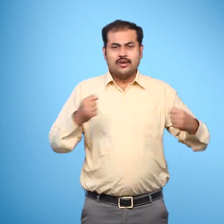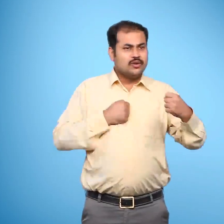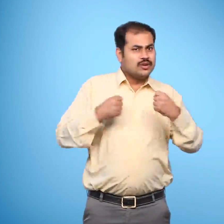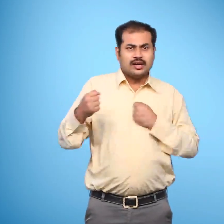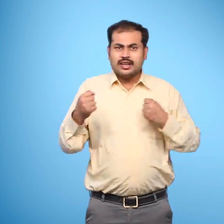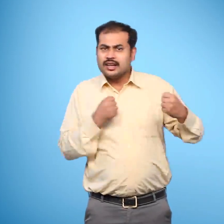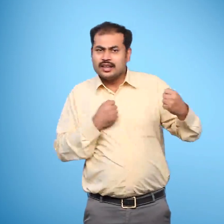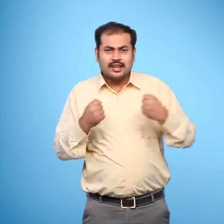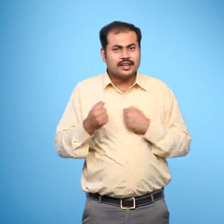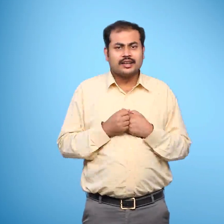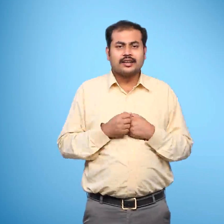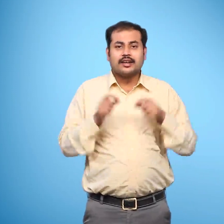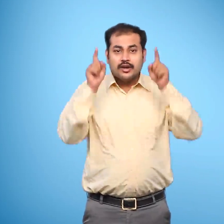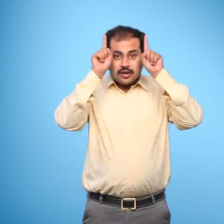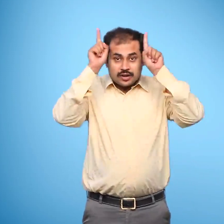chimp, deer,